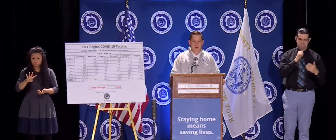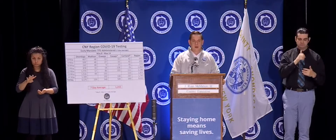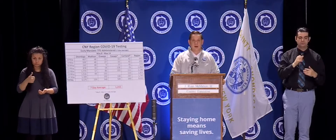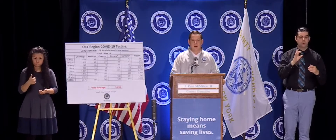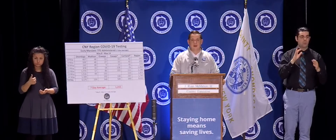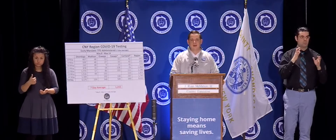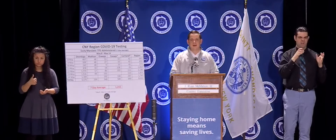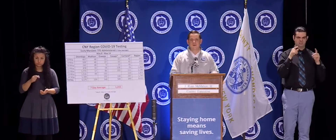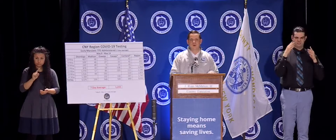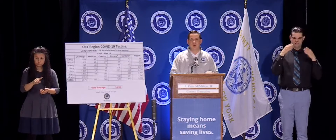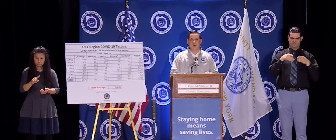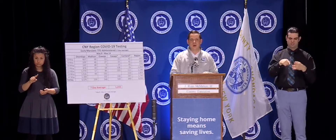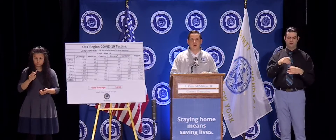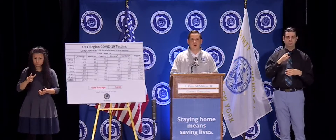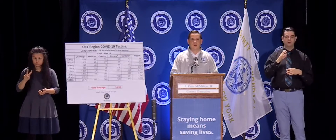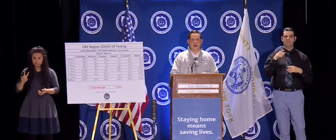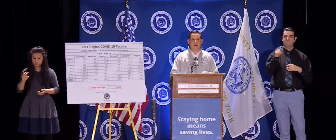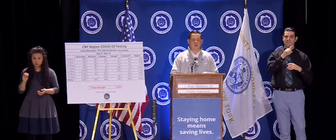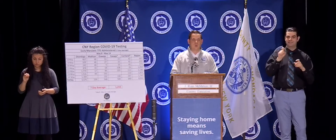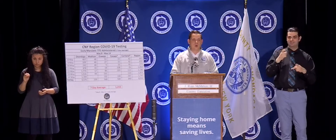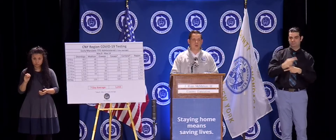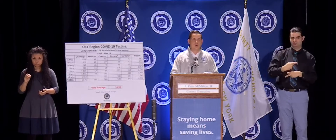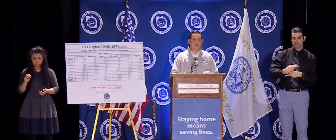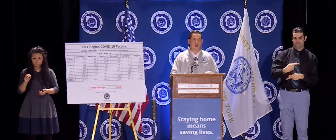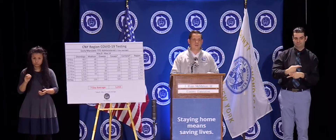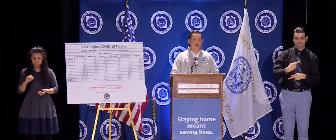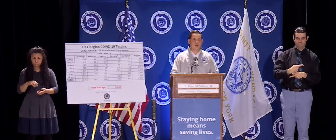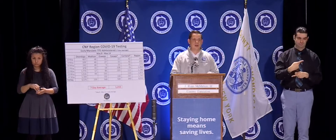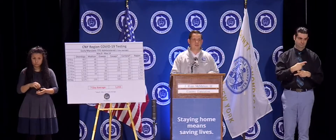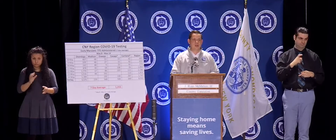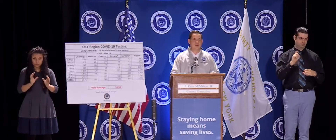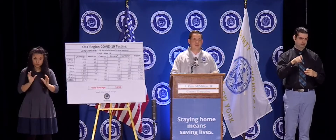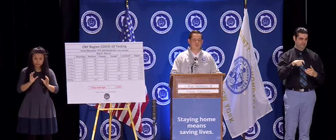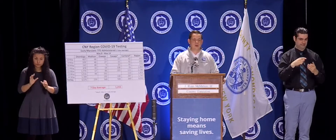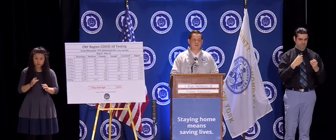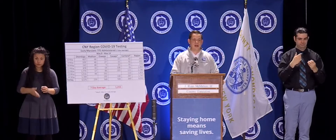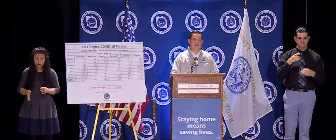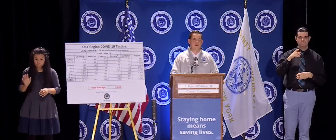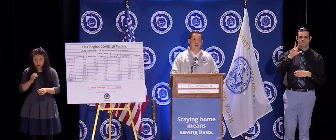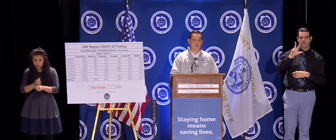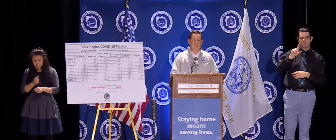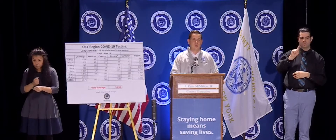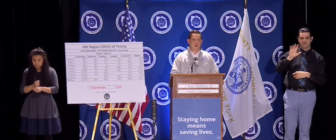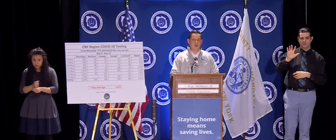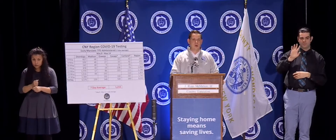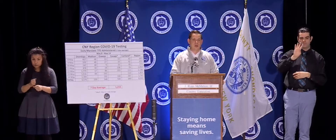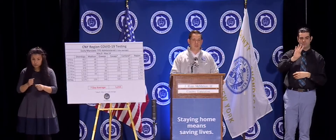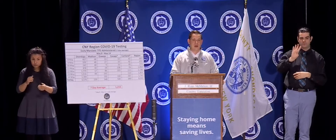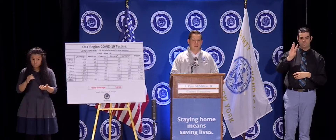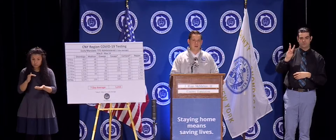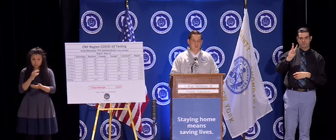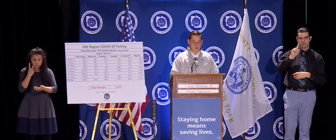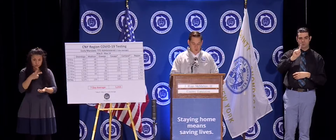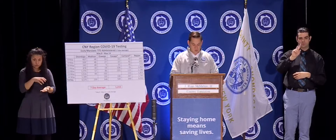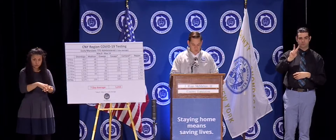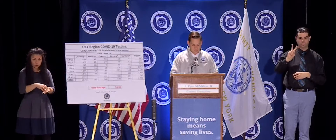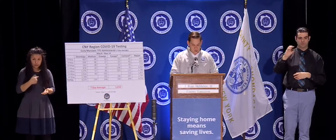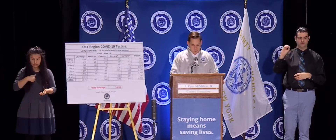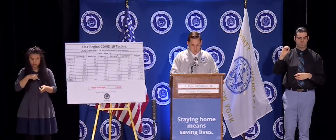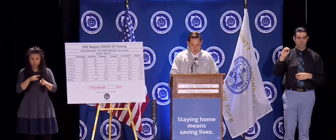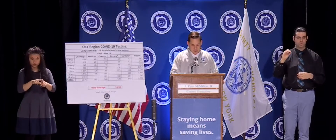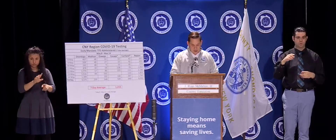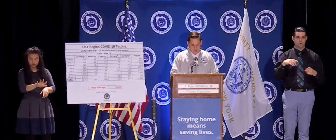315-446-1220. If you are going back to work, you have daycare challenges, we have slots available. Call Child Care